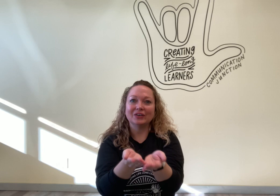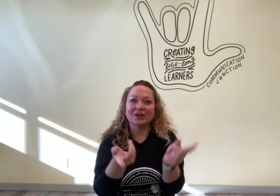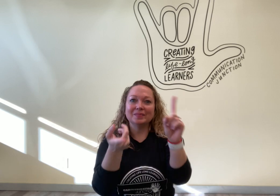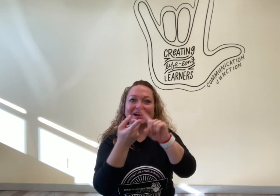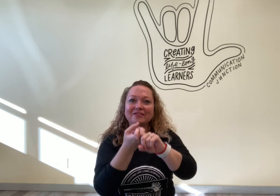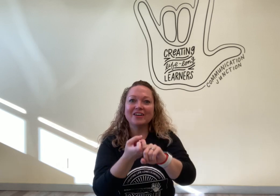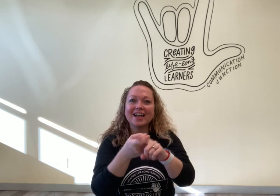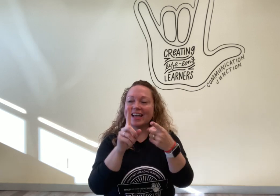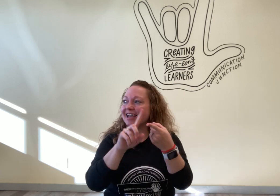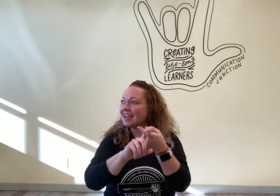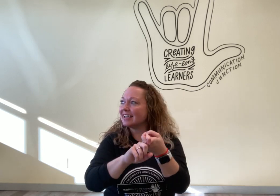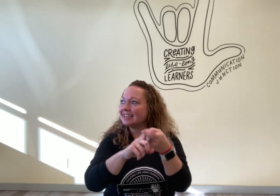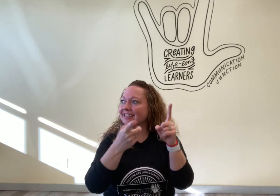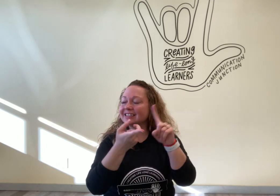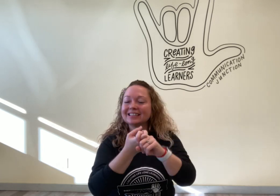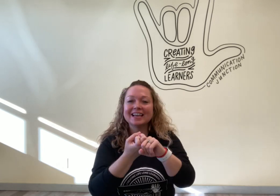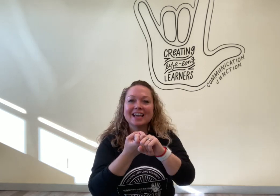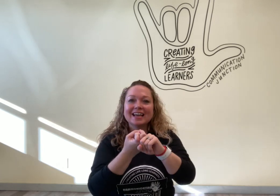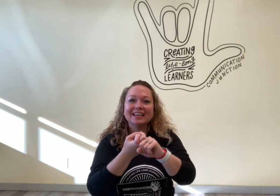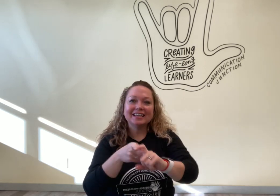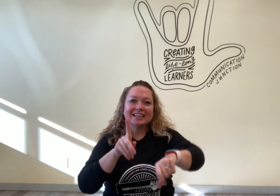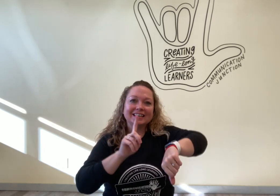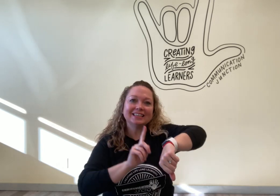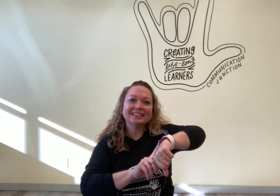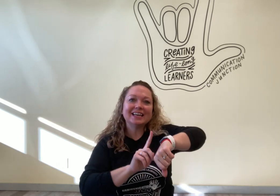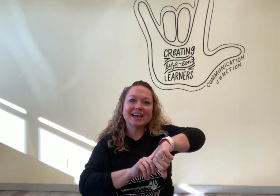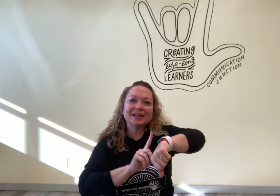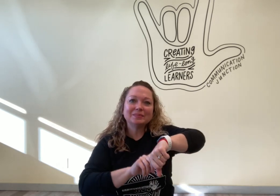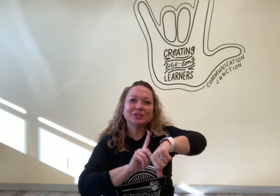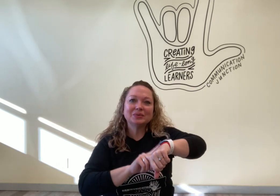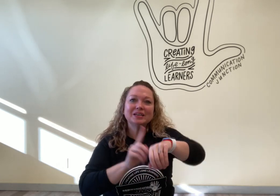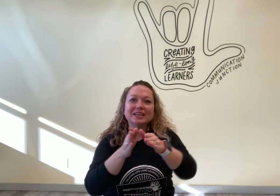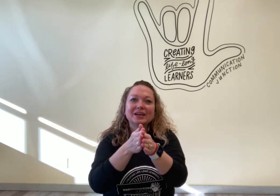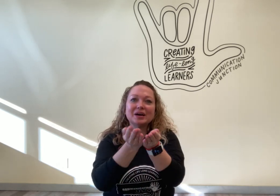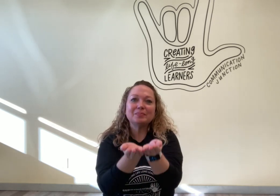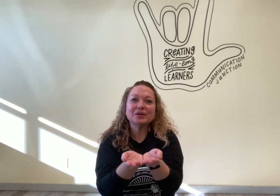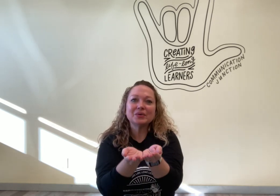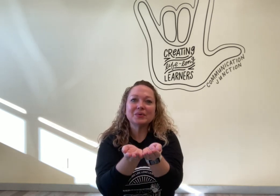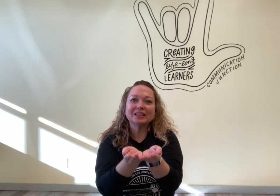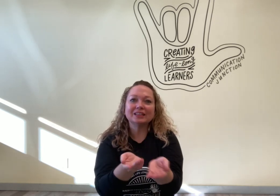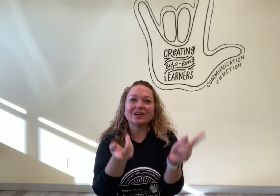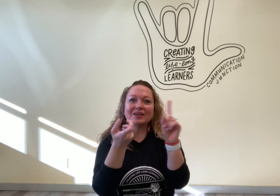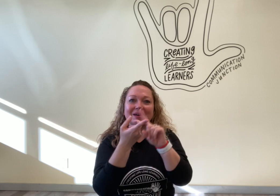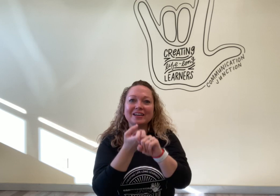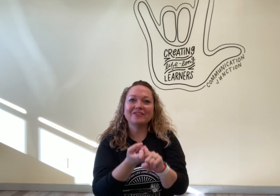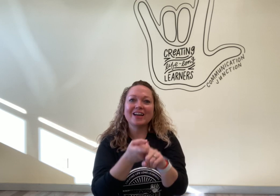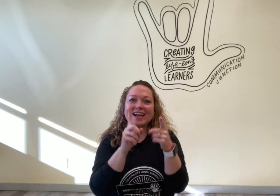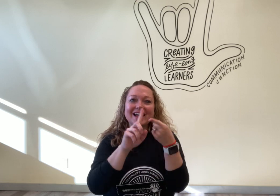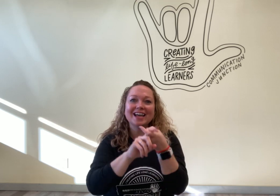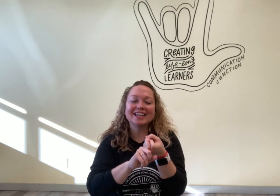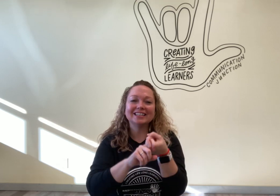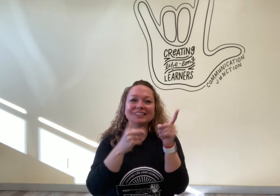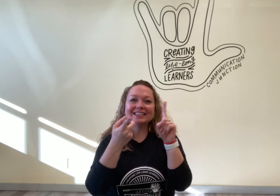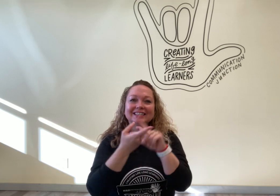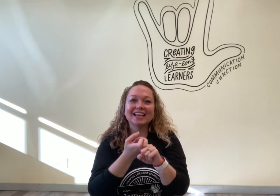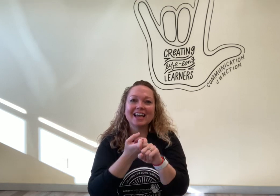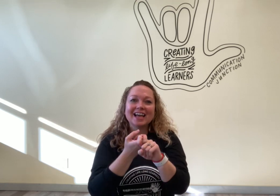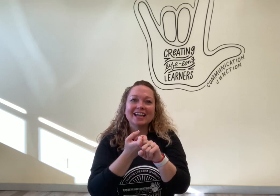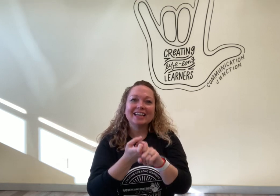my friends. It is time to read a book with all my friends. It